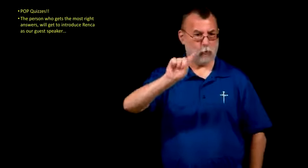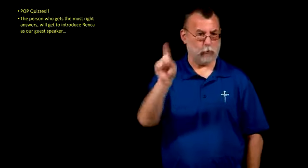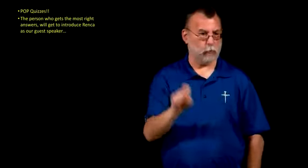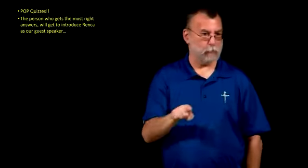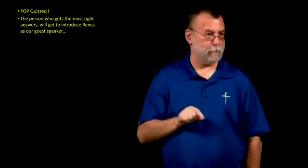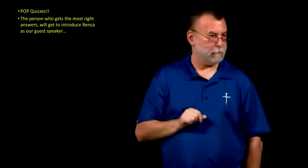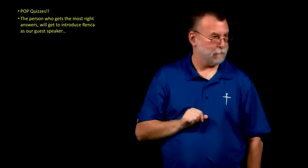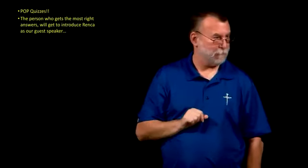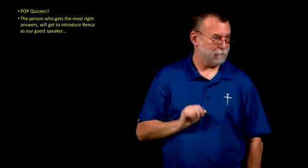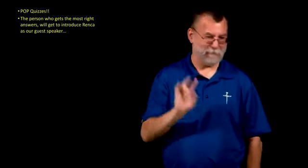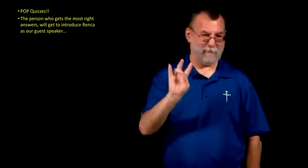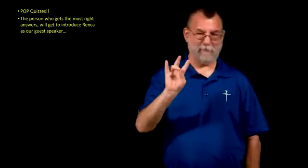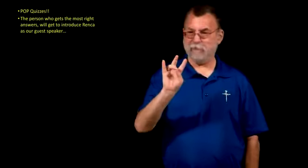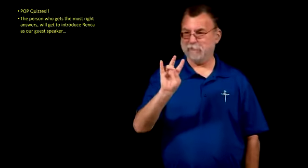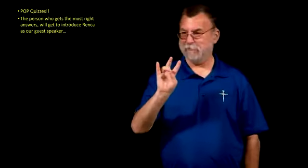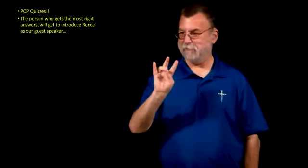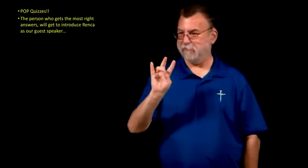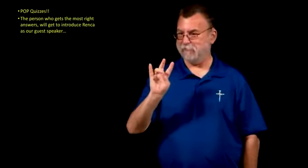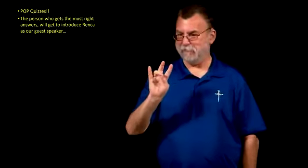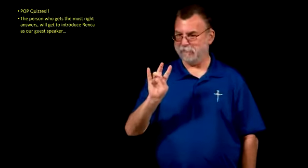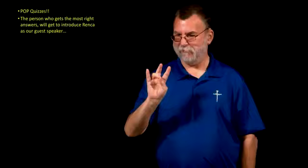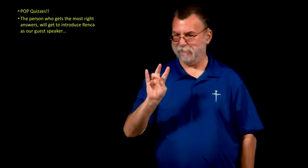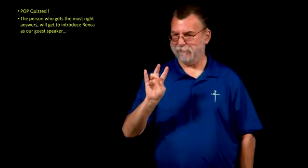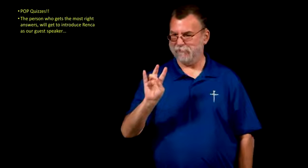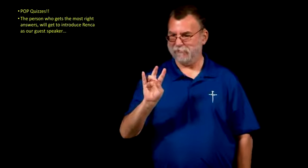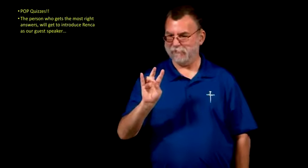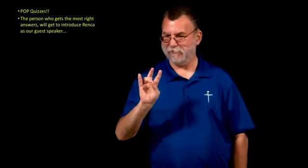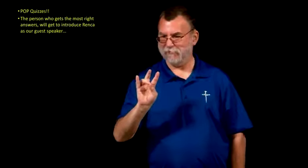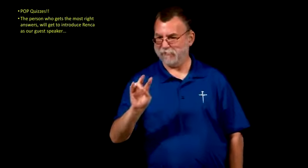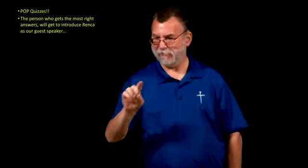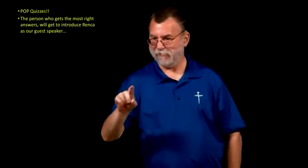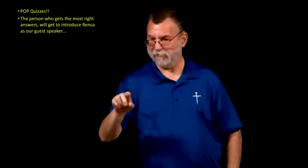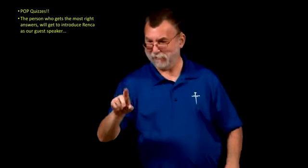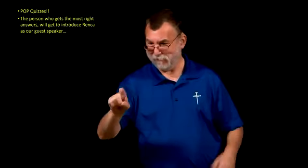I only have 7 questions. There's just 7.